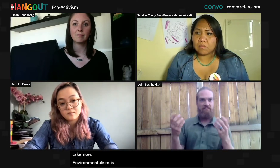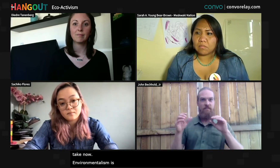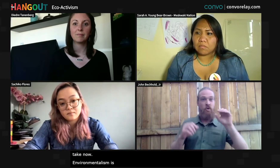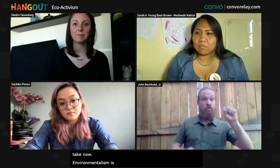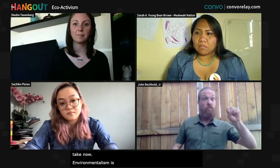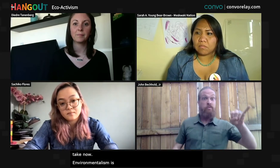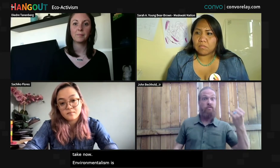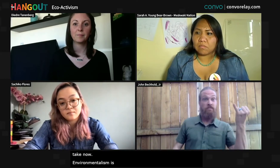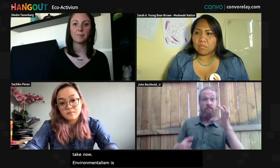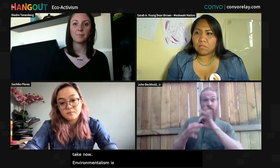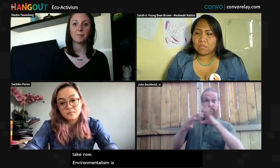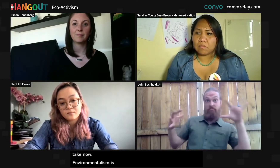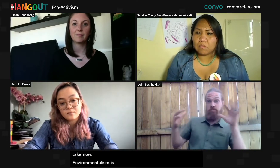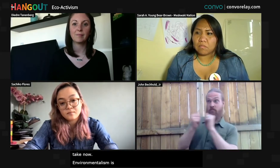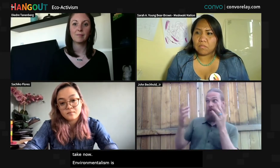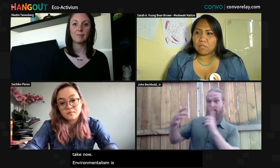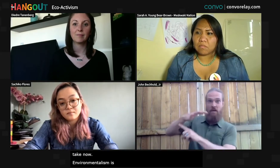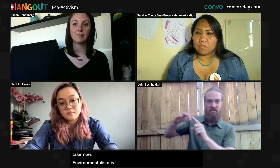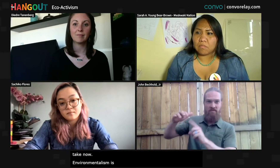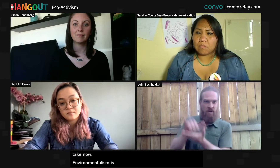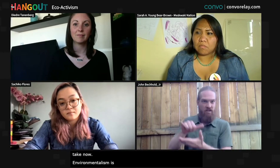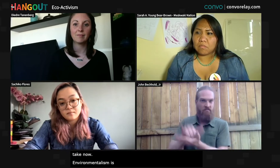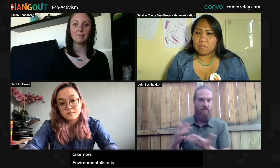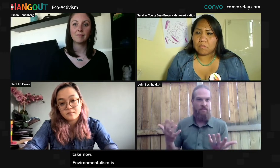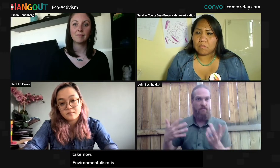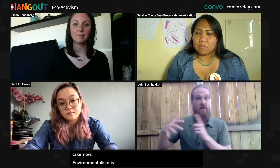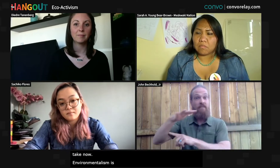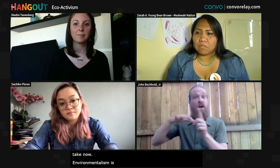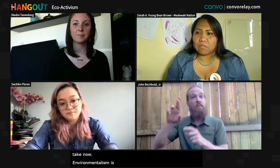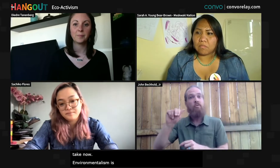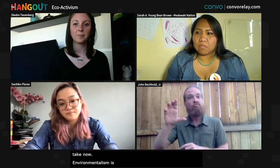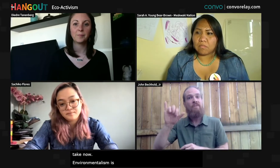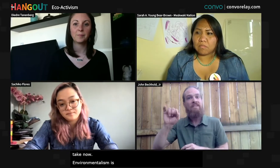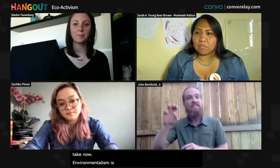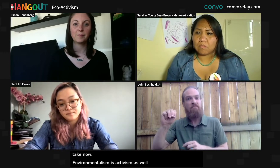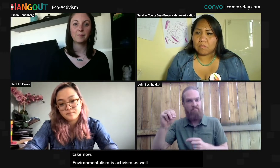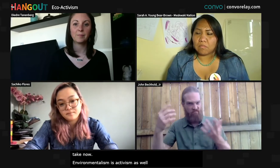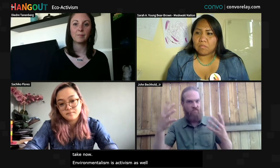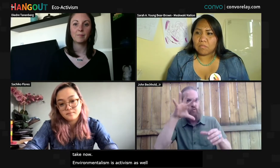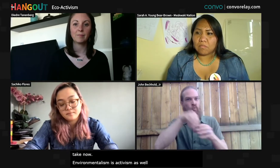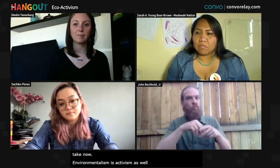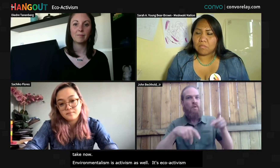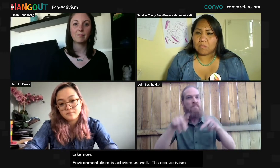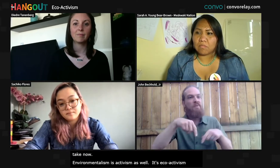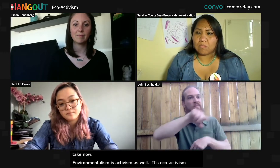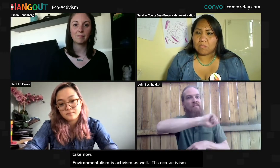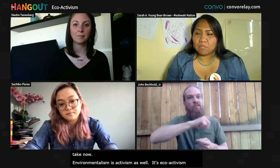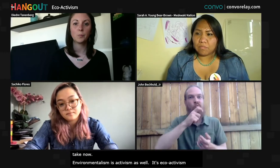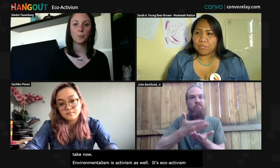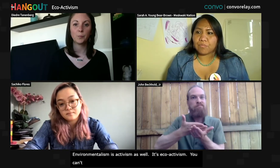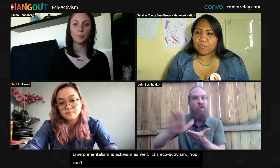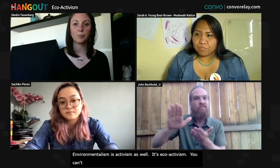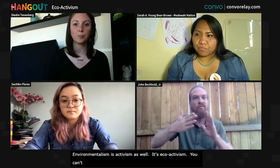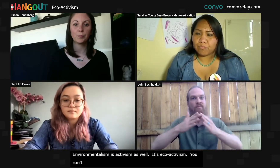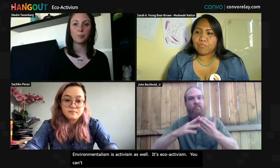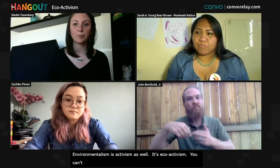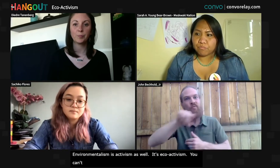as well. Is eco-activism. Yes, you can't disconnect them. So environmentalism is part